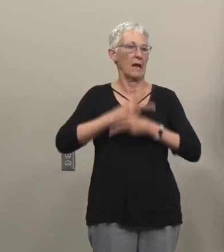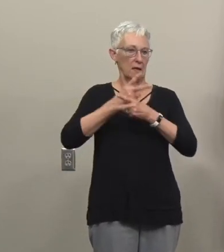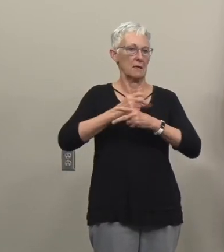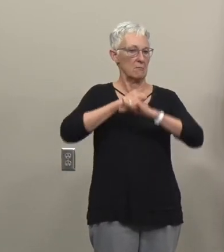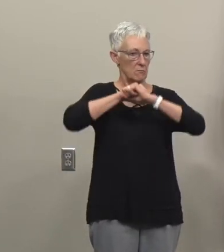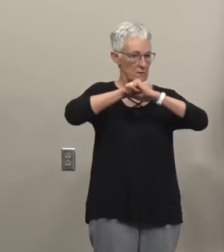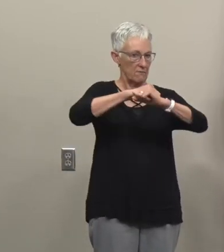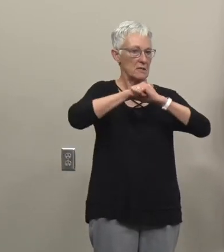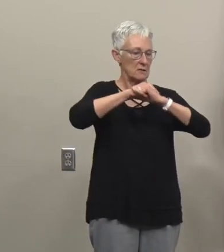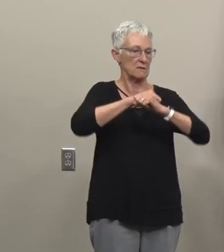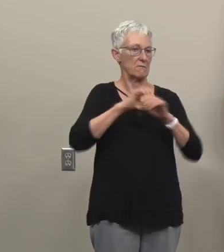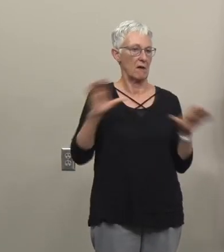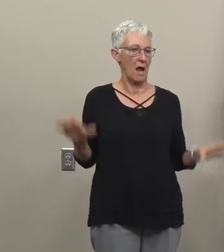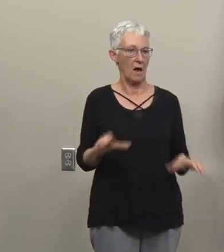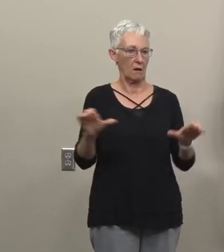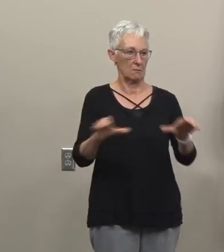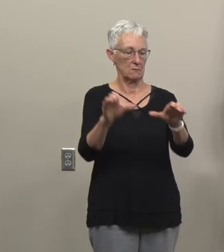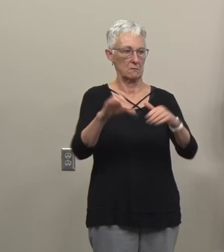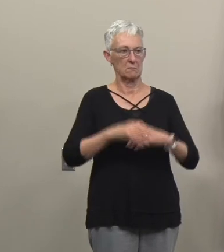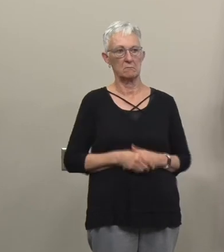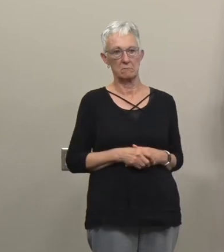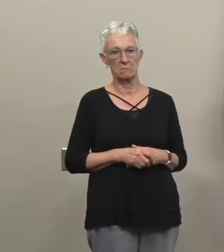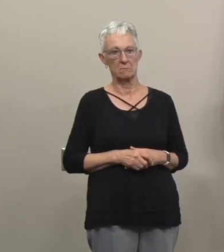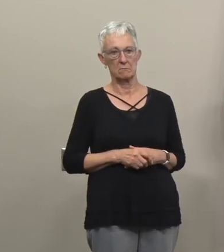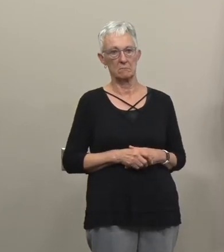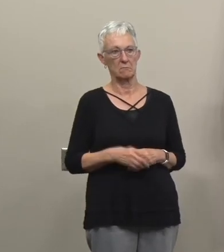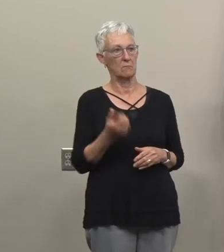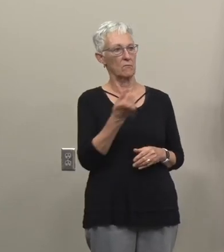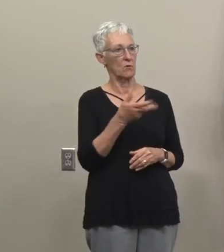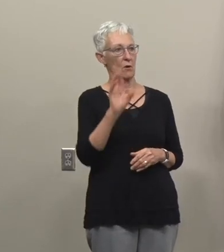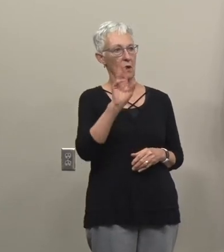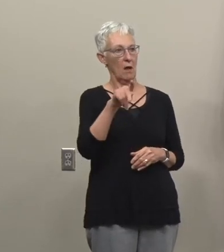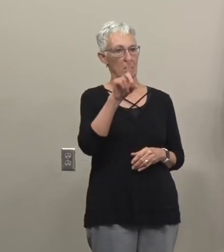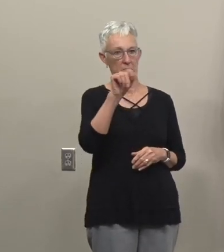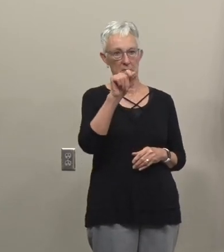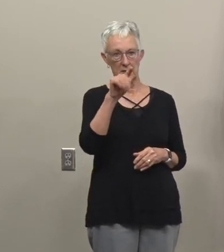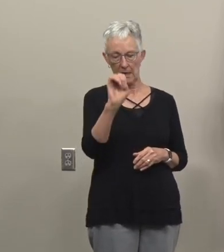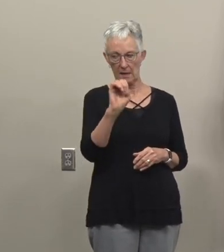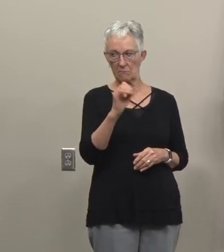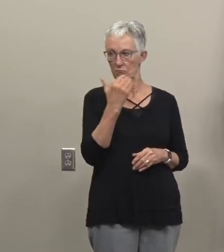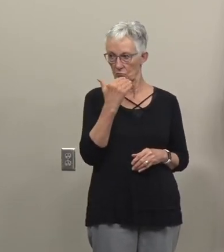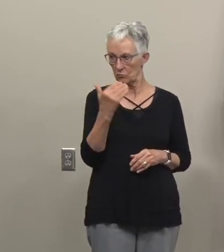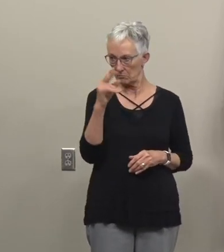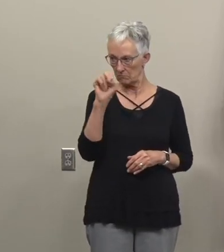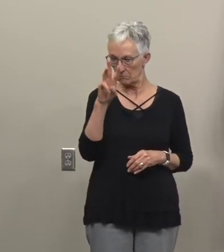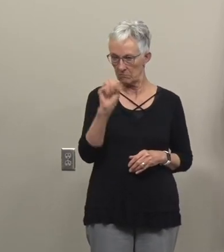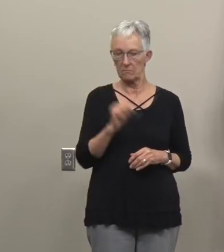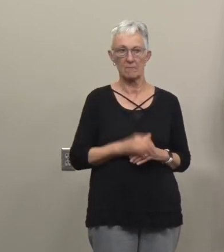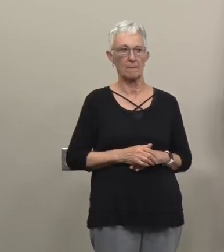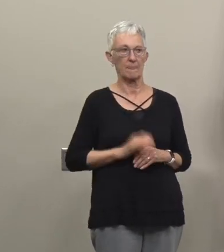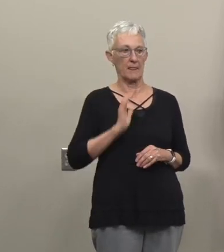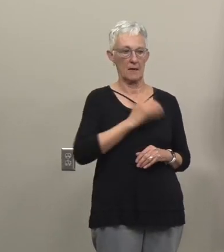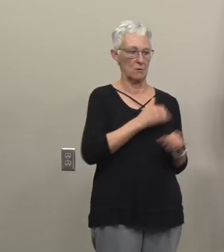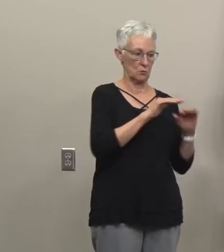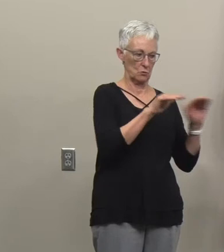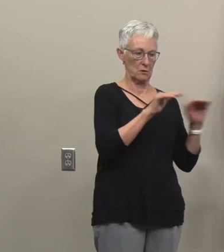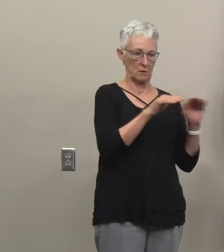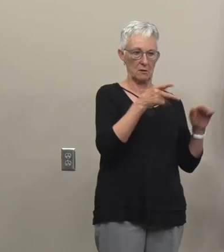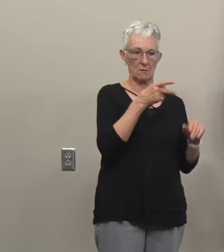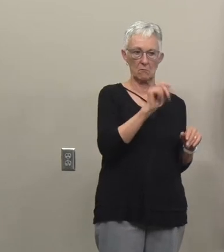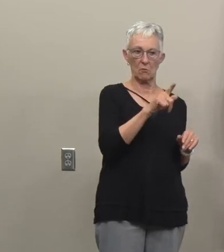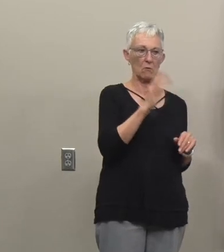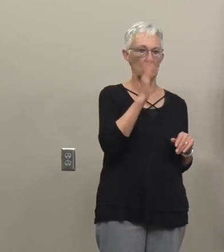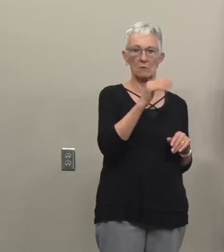Moving on to city operations, we have a couple of updates today, and both are good news. While our swimming pools will not be opening